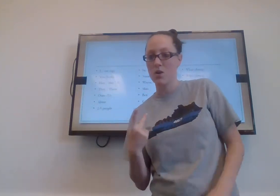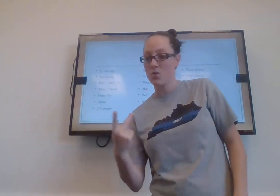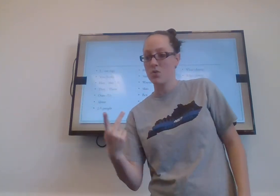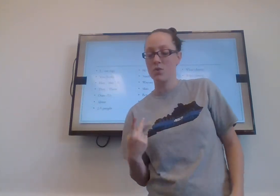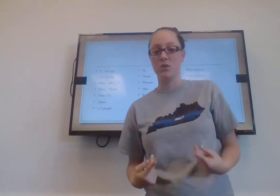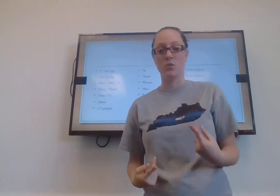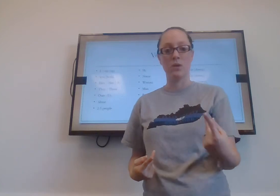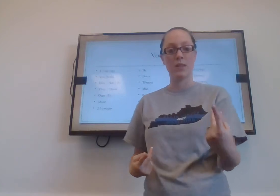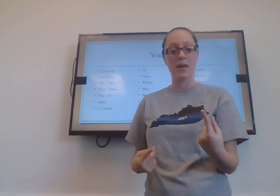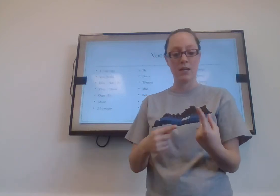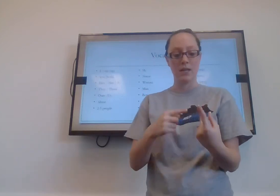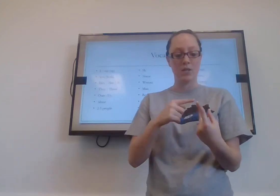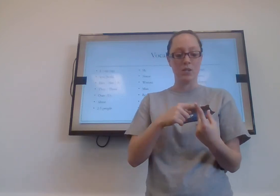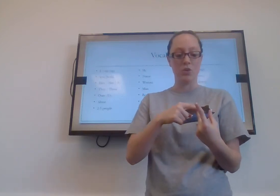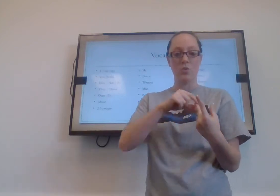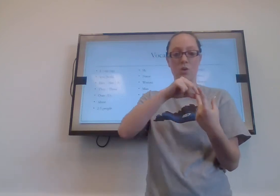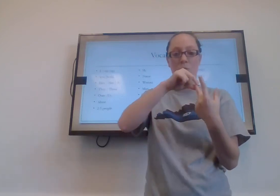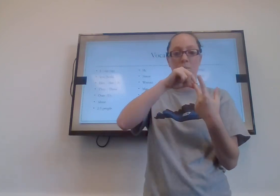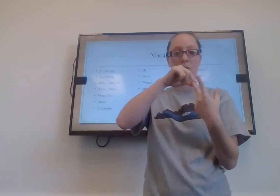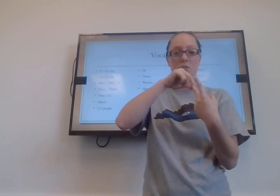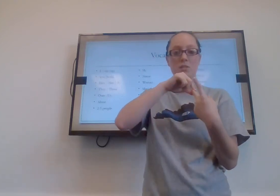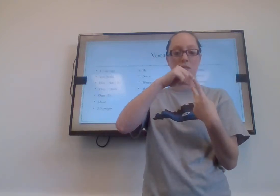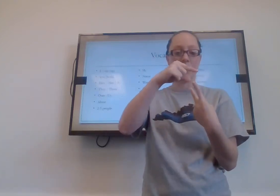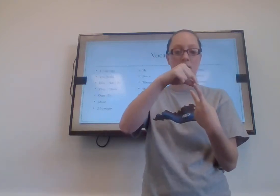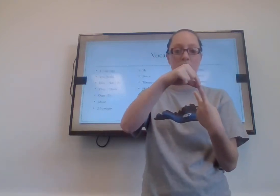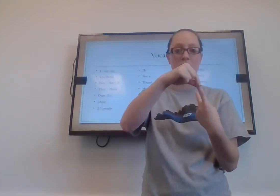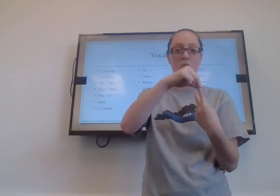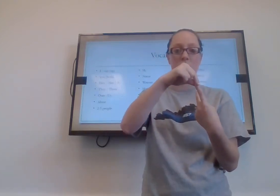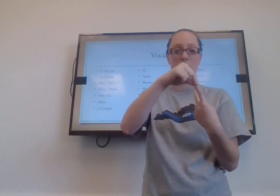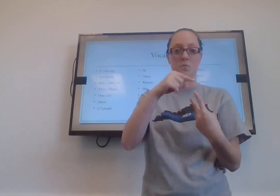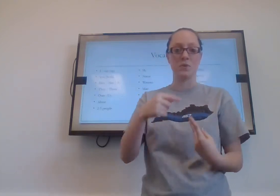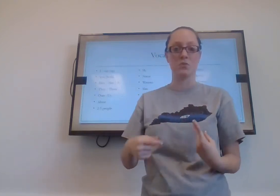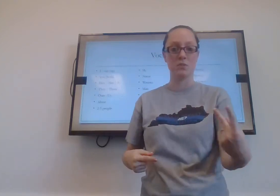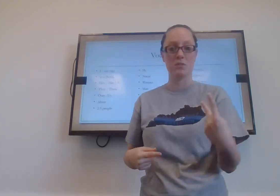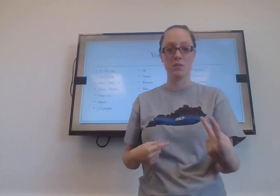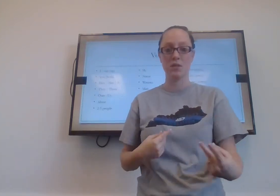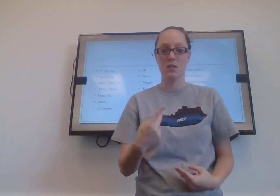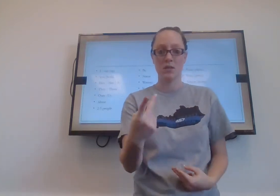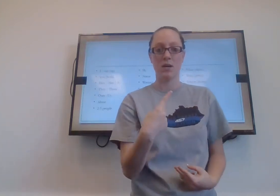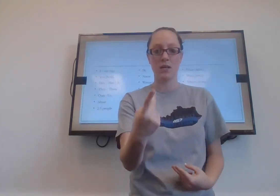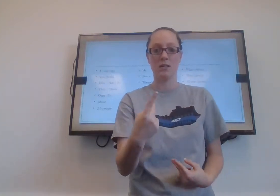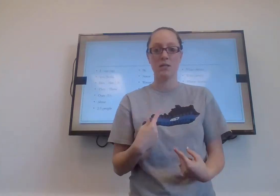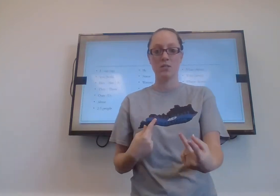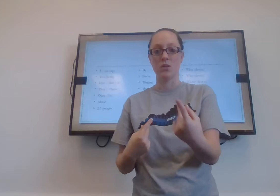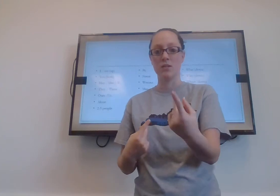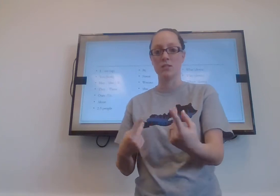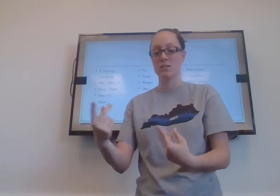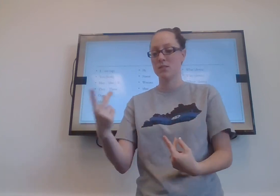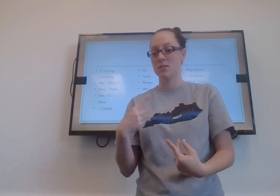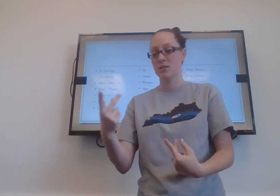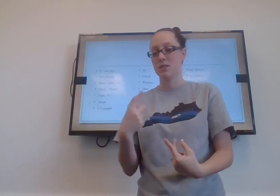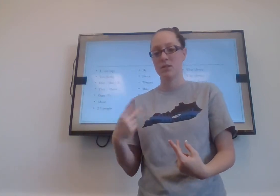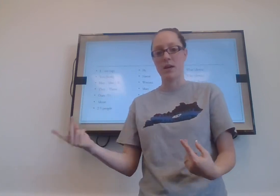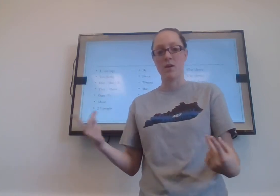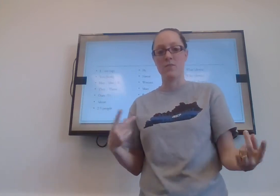angle, you want that you are one person, they are another person. Okay, so it's however